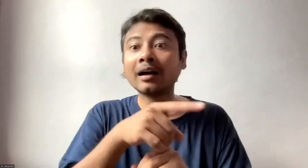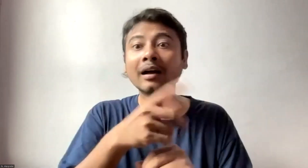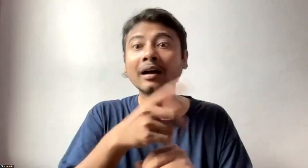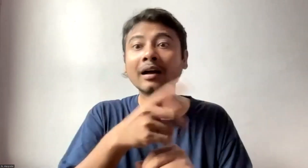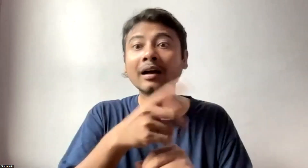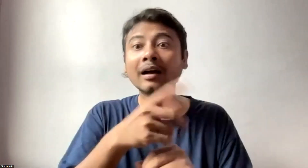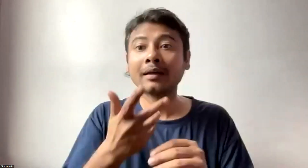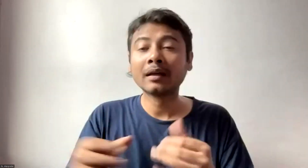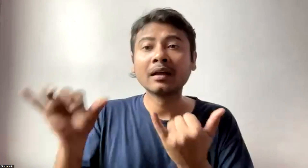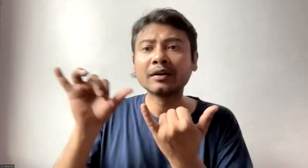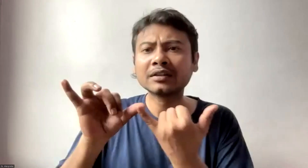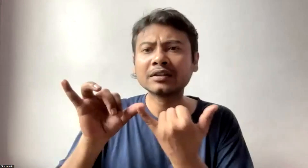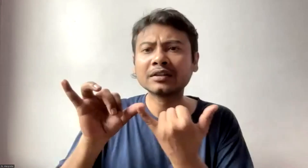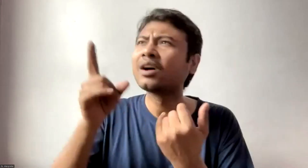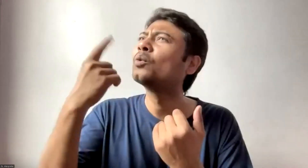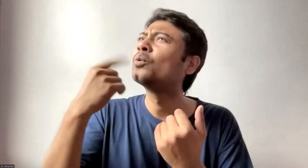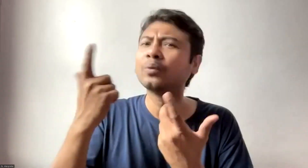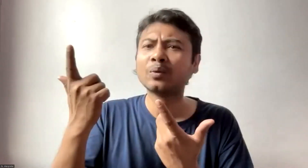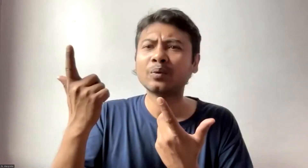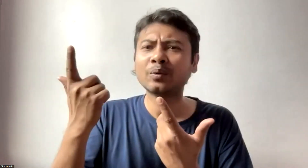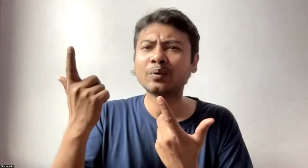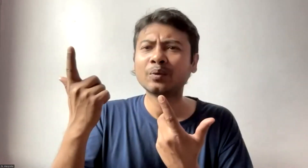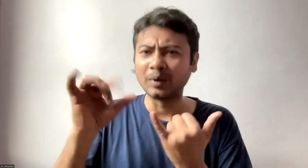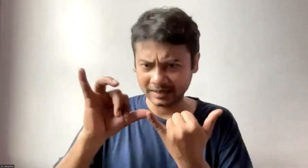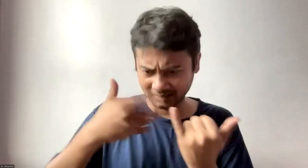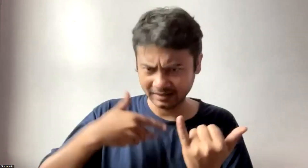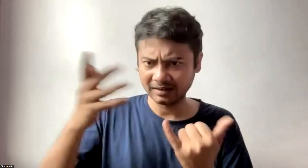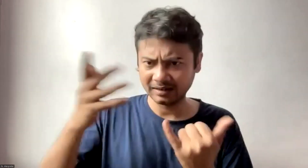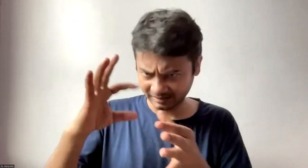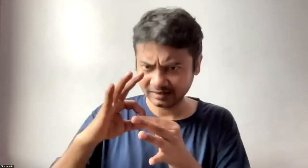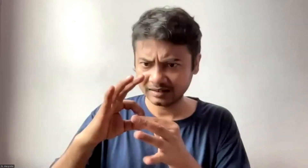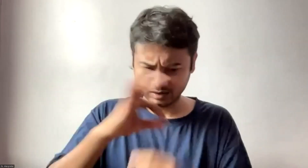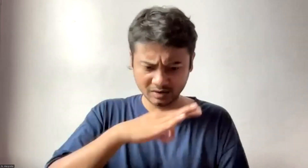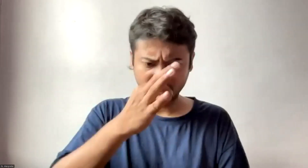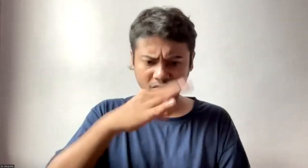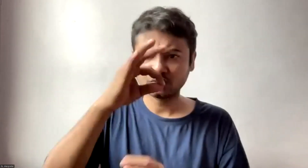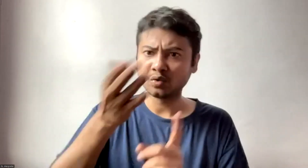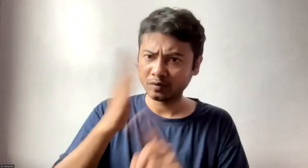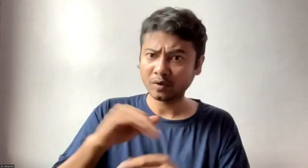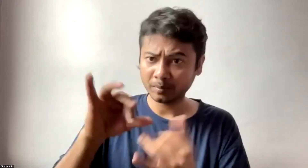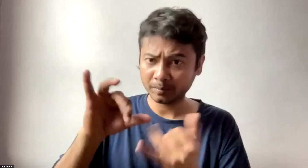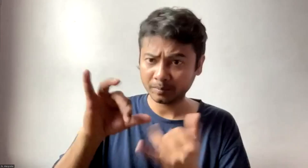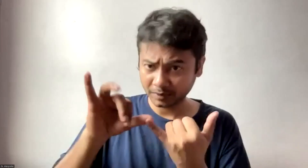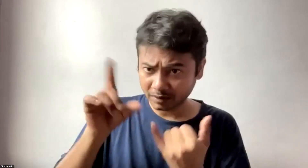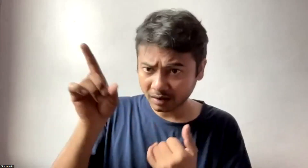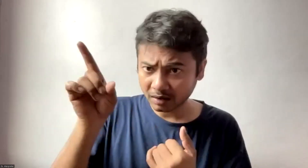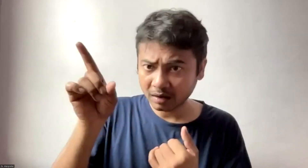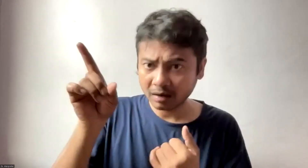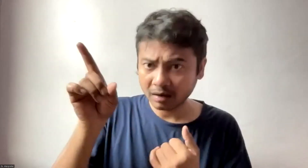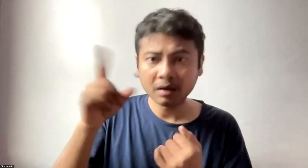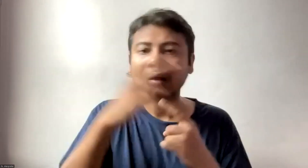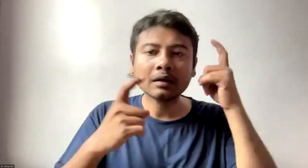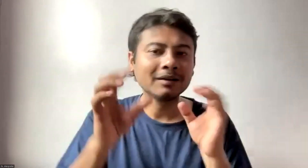is. What is my relationship with Krishna? What is the purpose of my life? Why was I given a